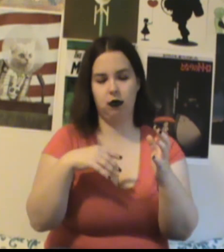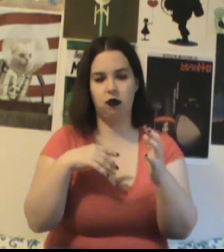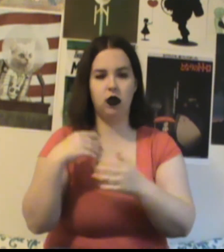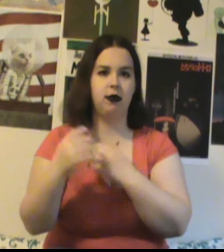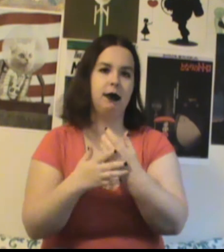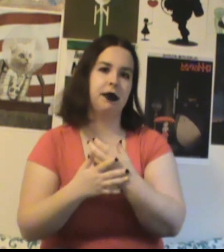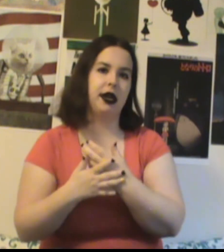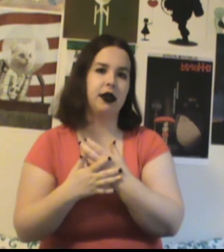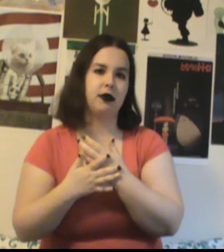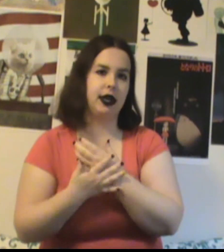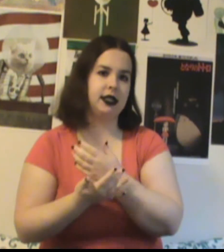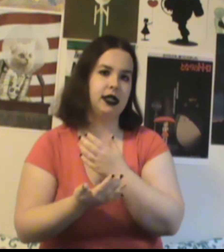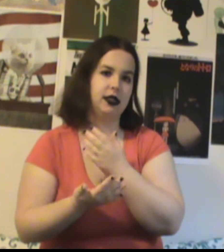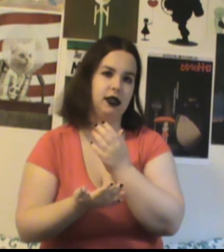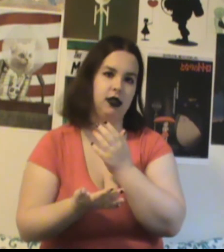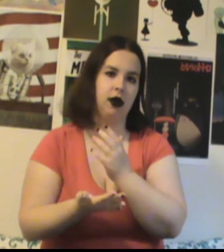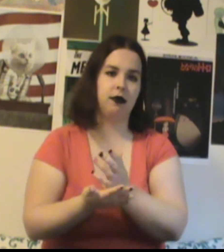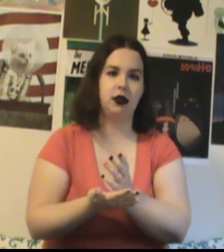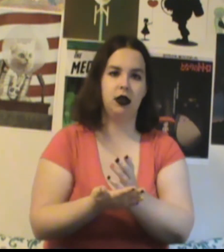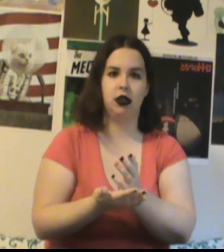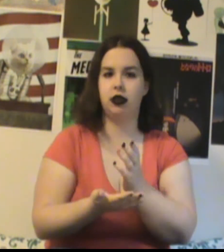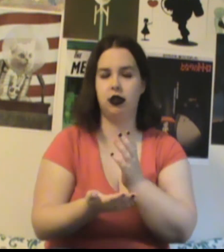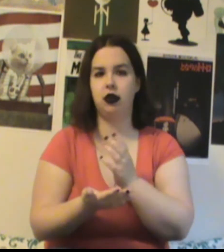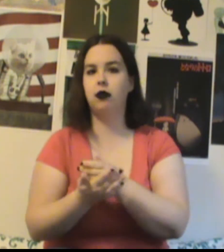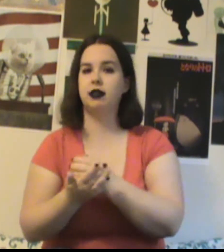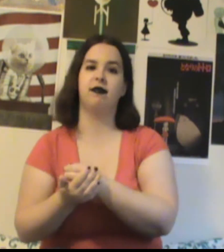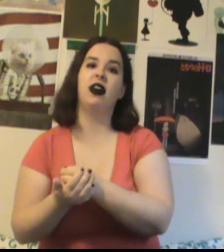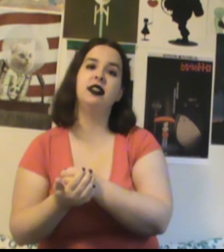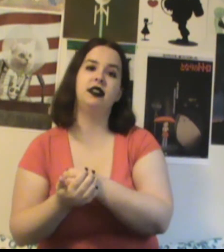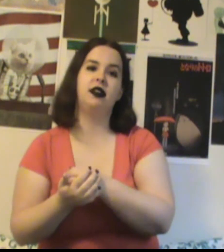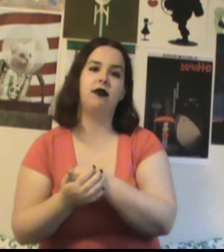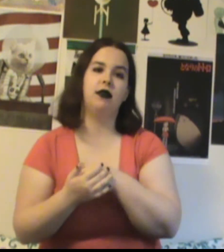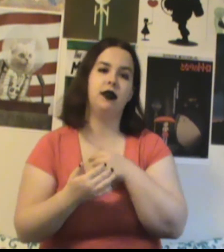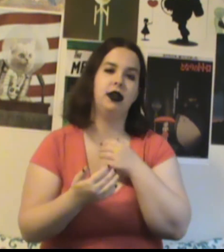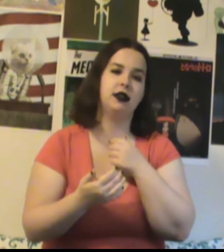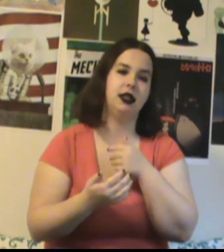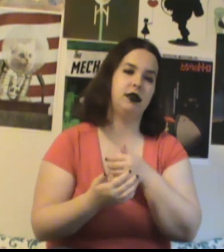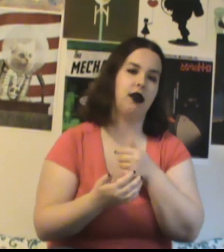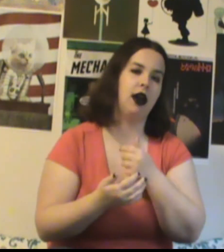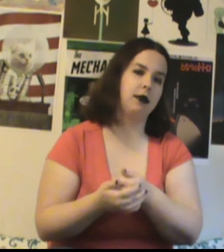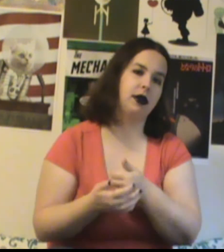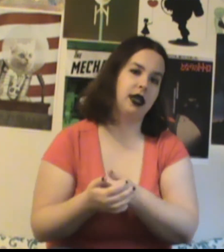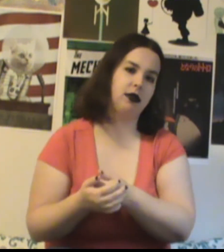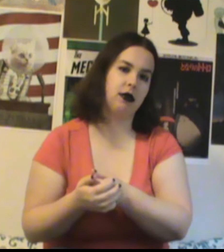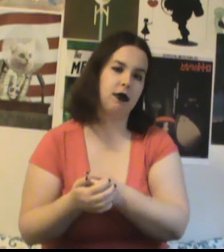more of the people that Grace has come to know as friends and stuff over the years that sort of helped her get through